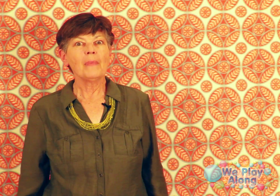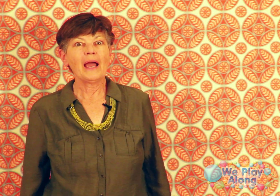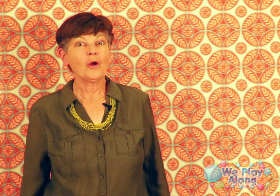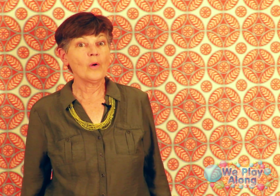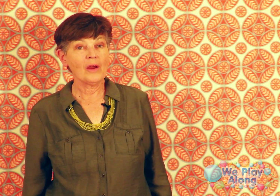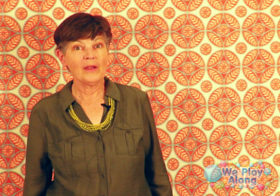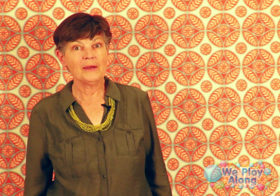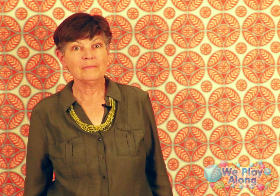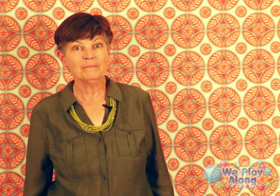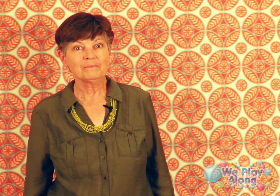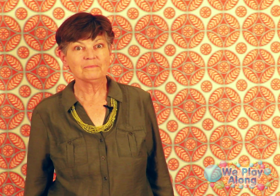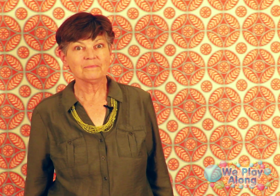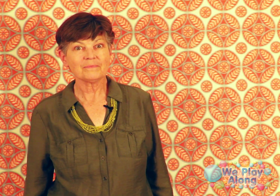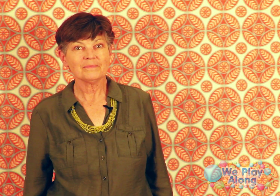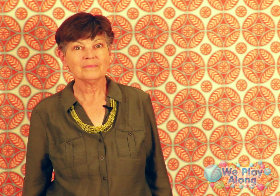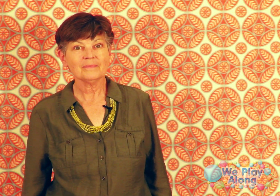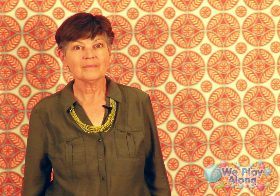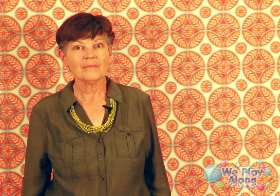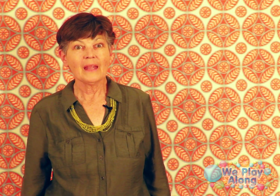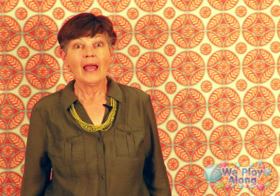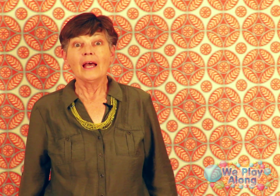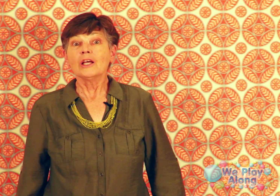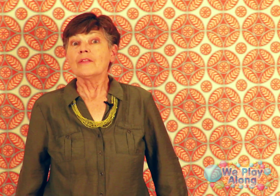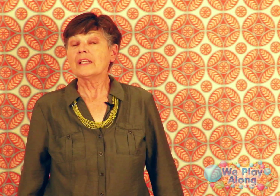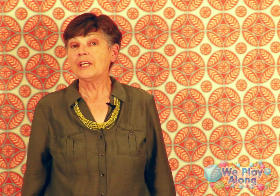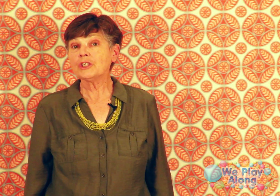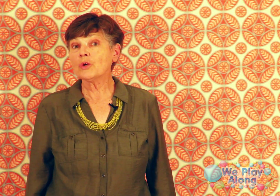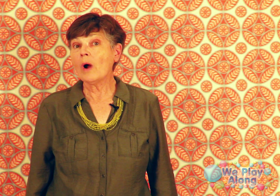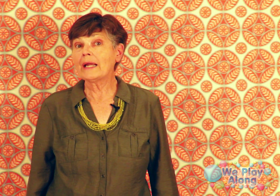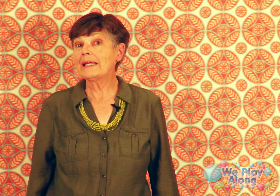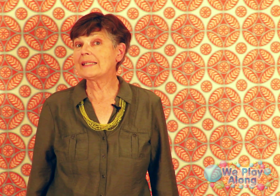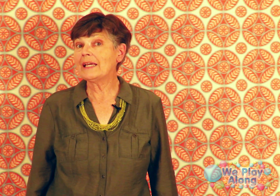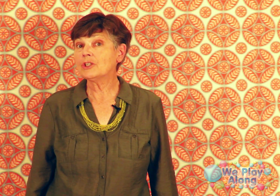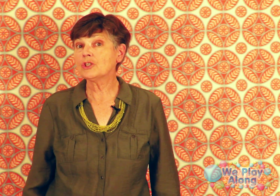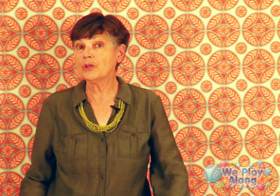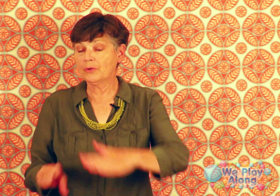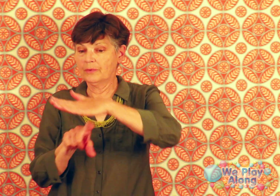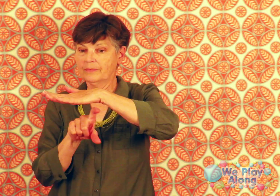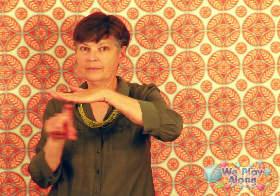my aquarium. The teacher wanted us each to